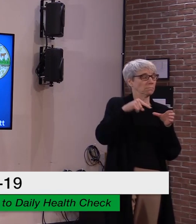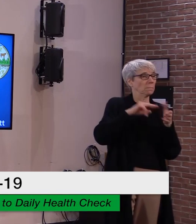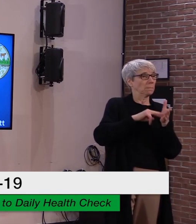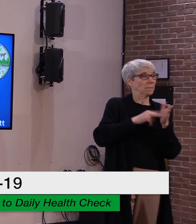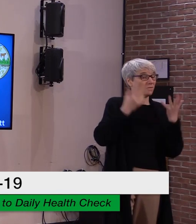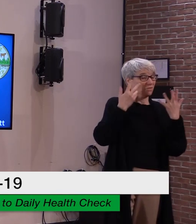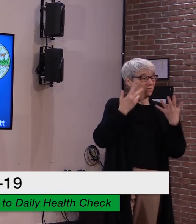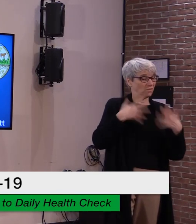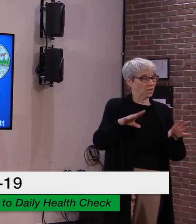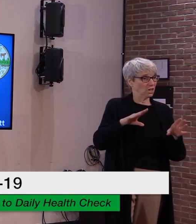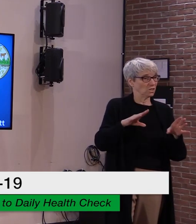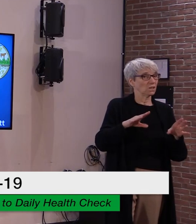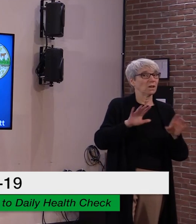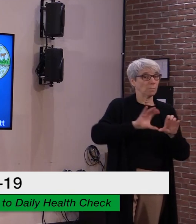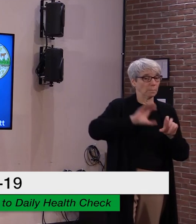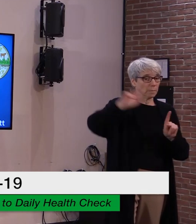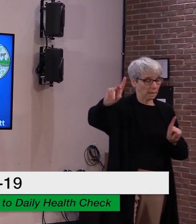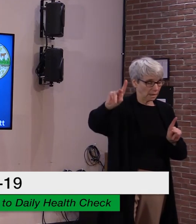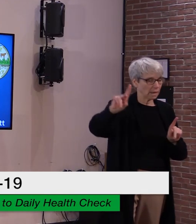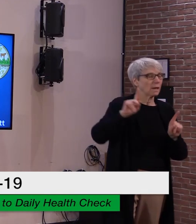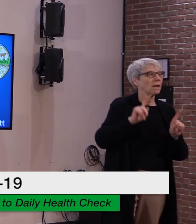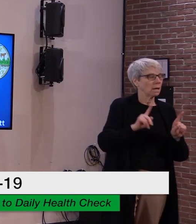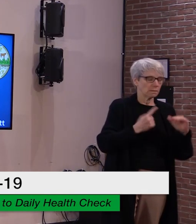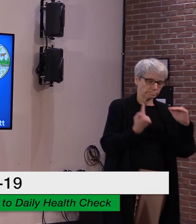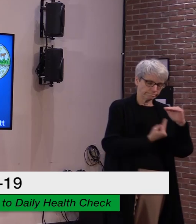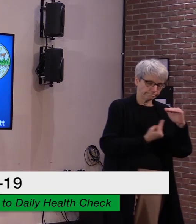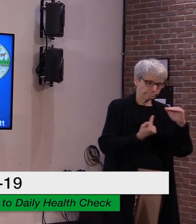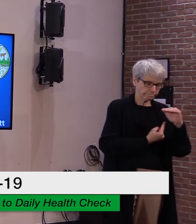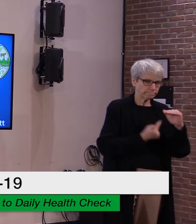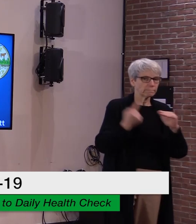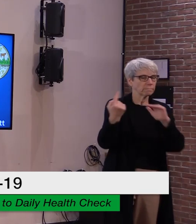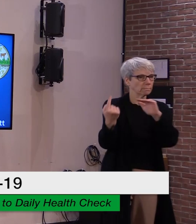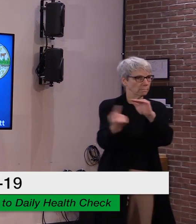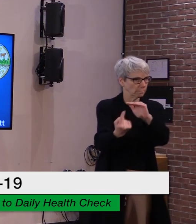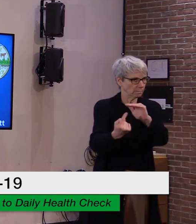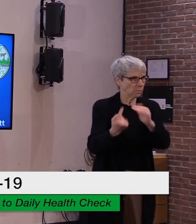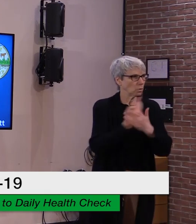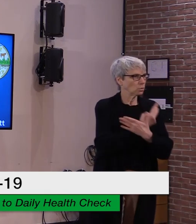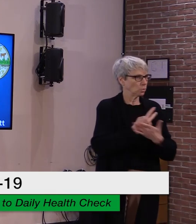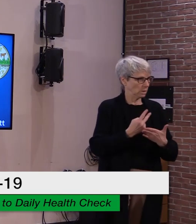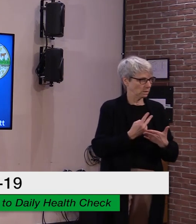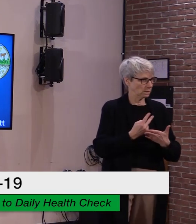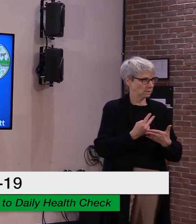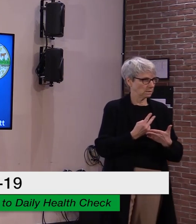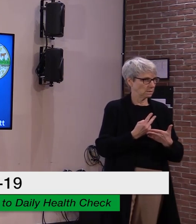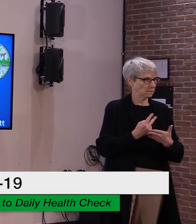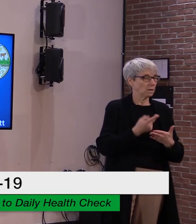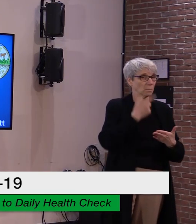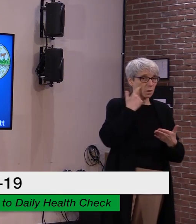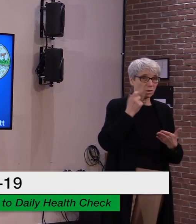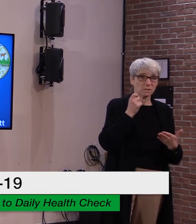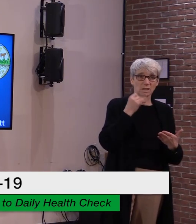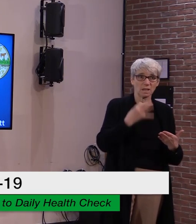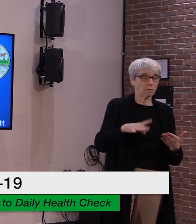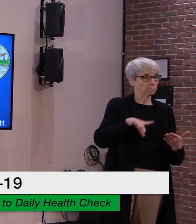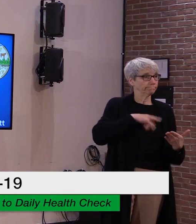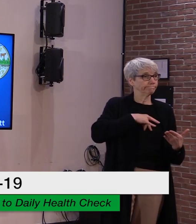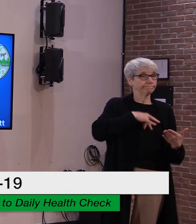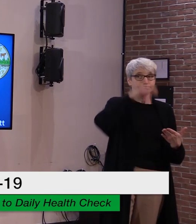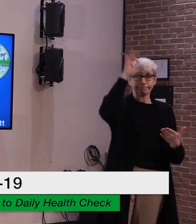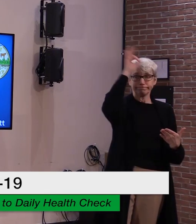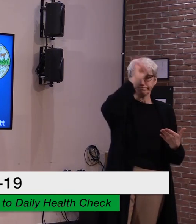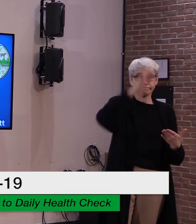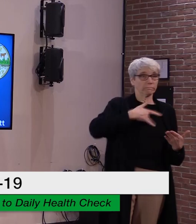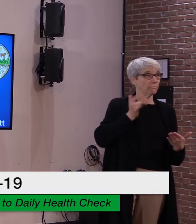prevent the spread of covid19 before a person knows they're sick or if they are infected with the virus and don't have any